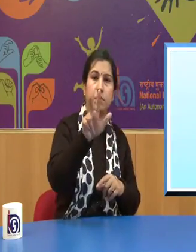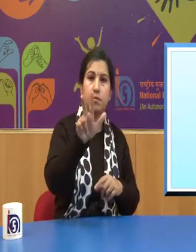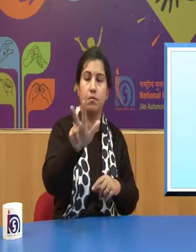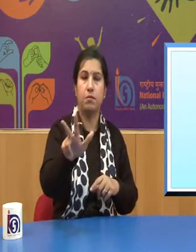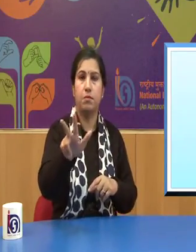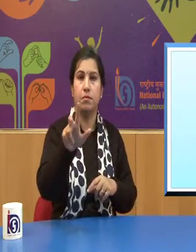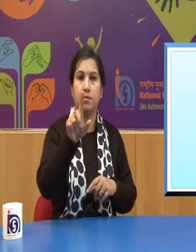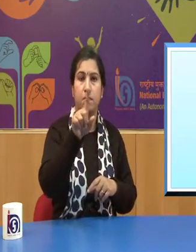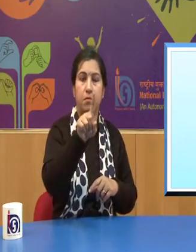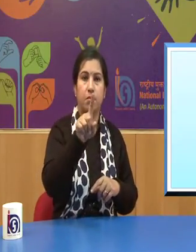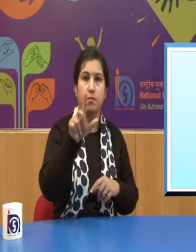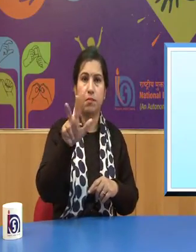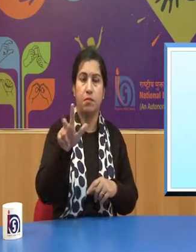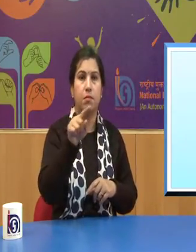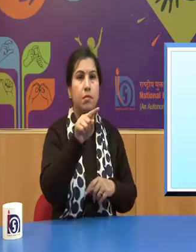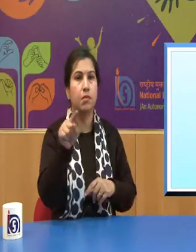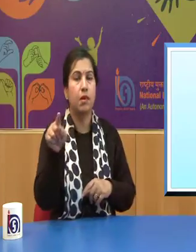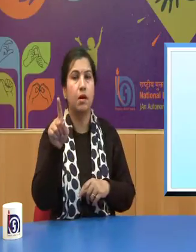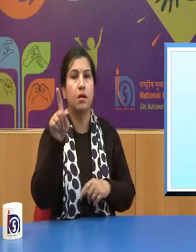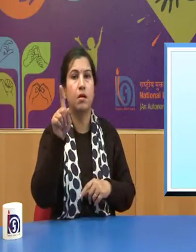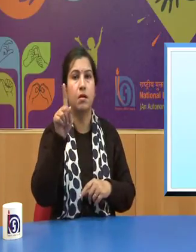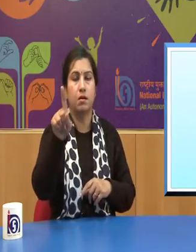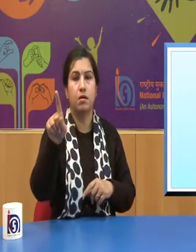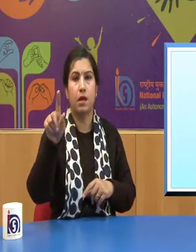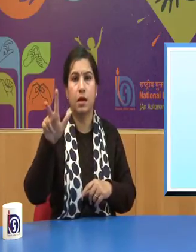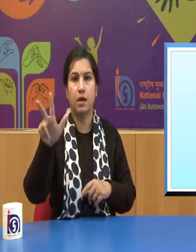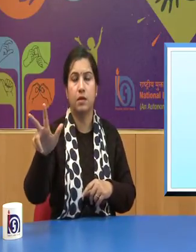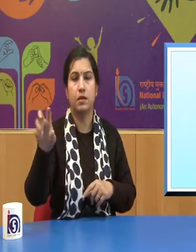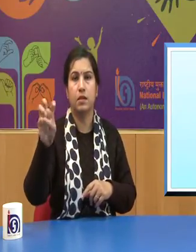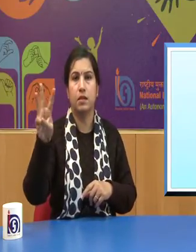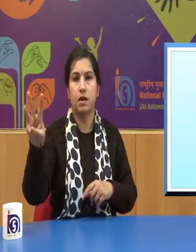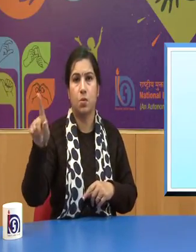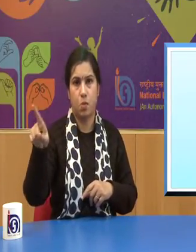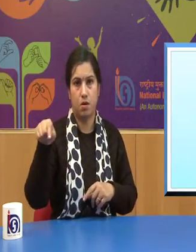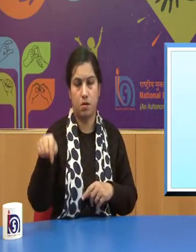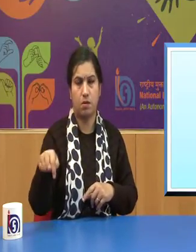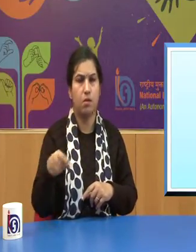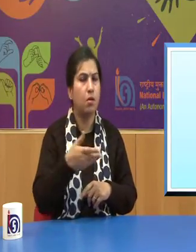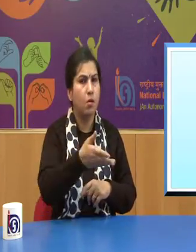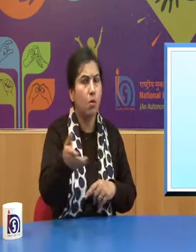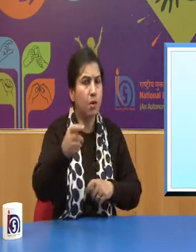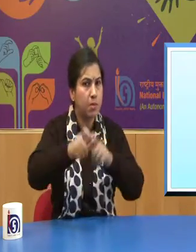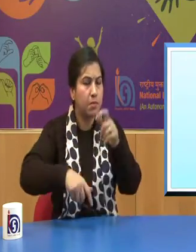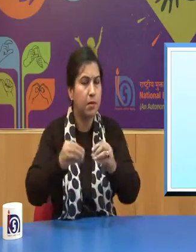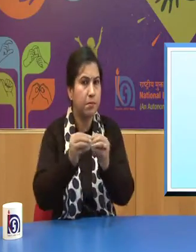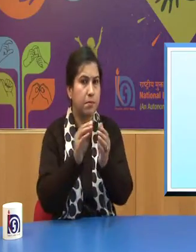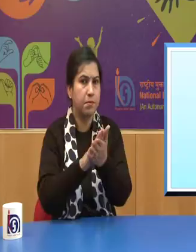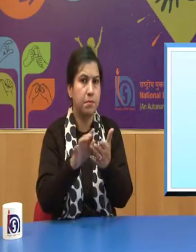till 1831. The Bhils lived in Maharashtra